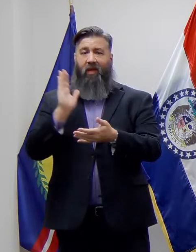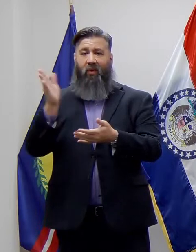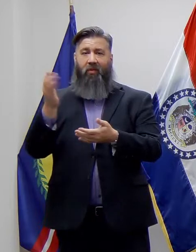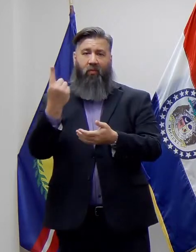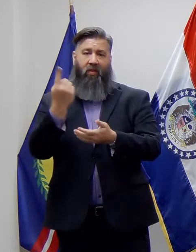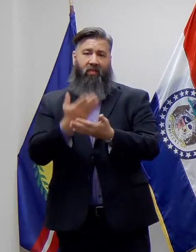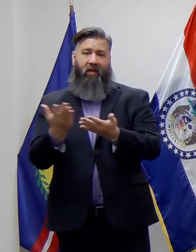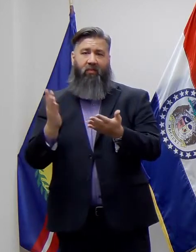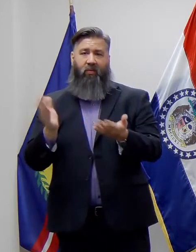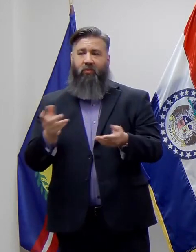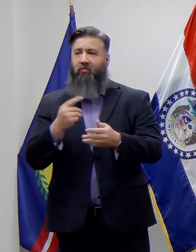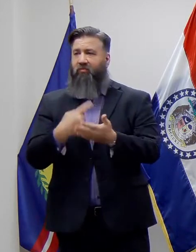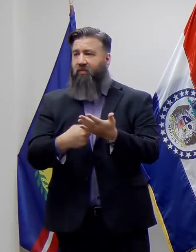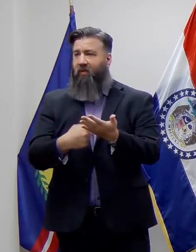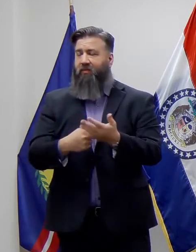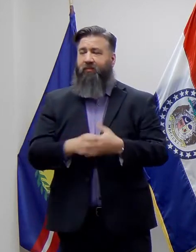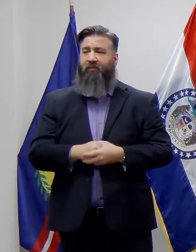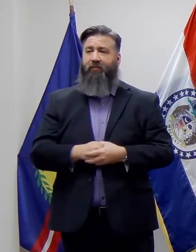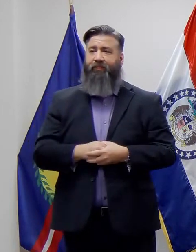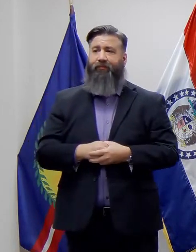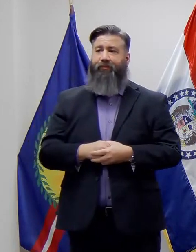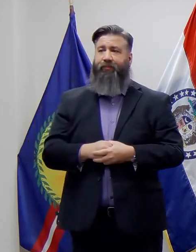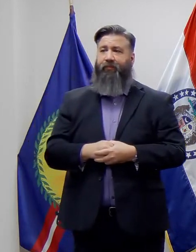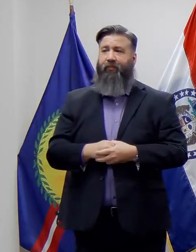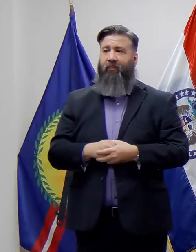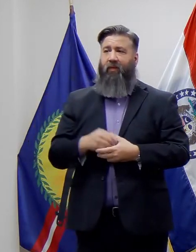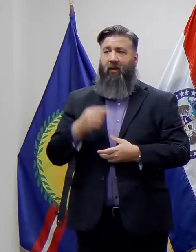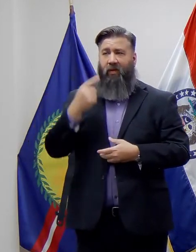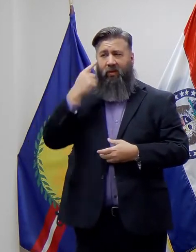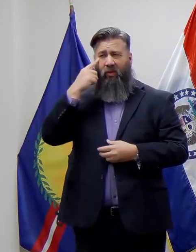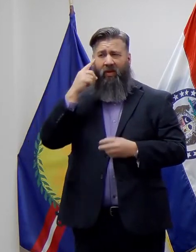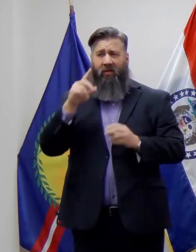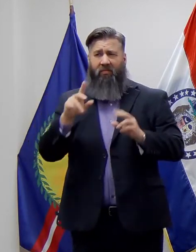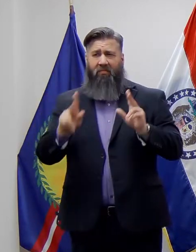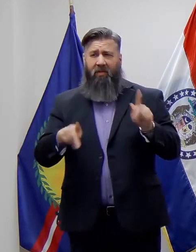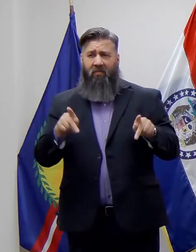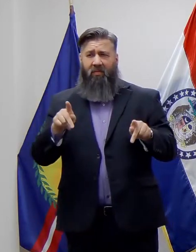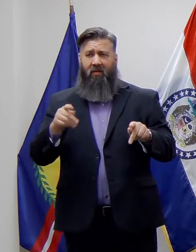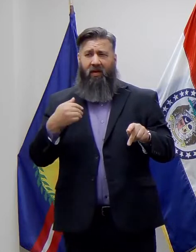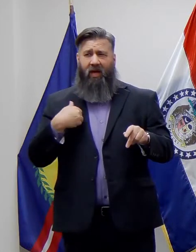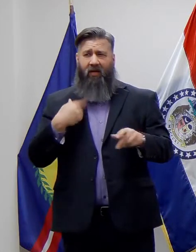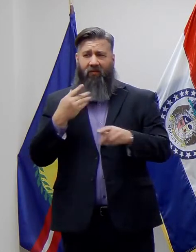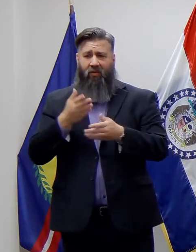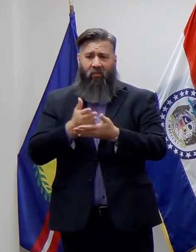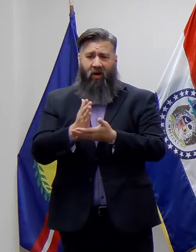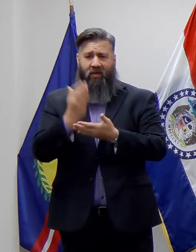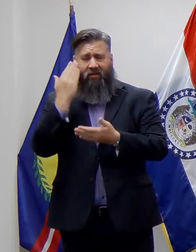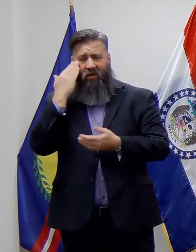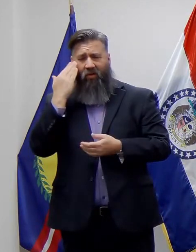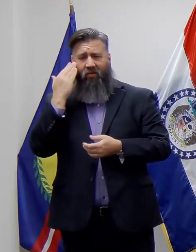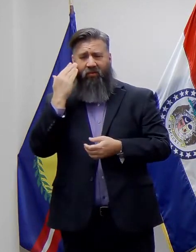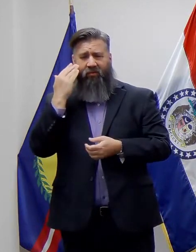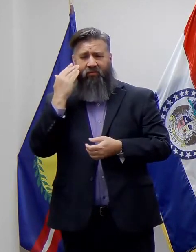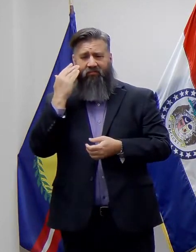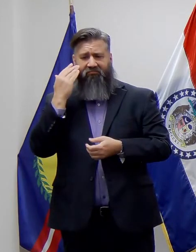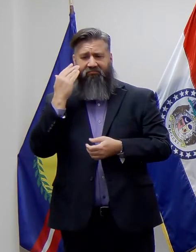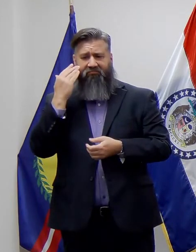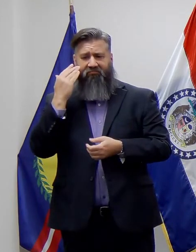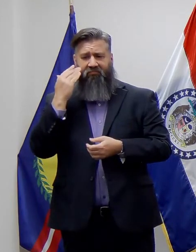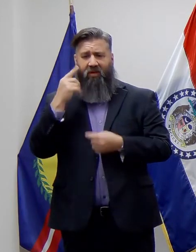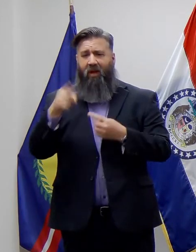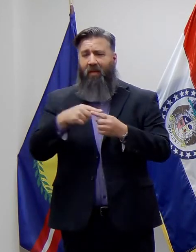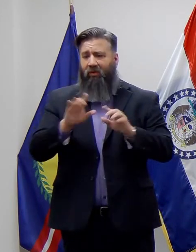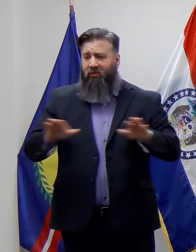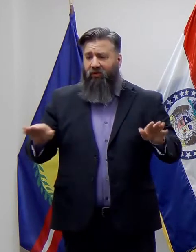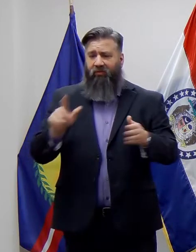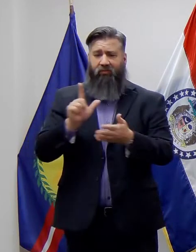we'll want to address. But do you think that the public has a right to know about these juvenile suspects in terms of when they're released to their parents, when